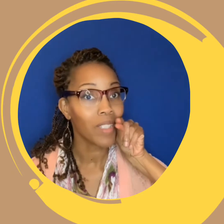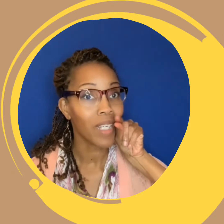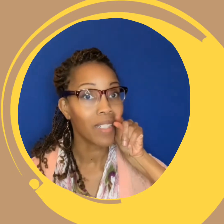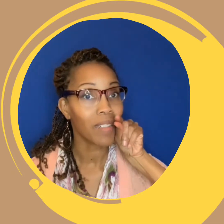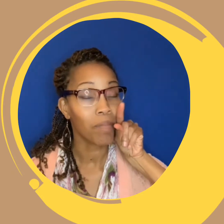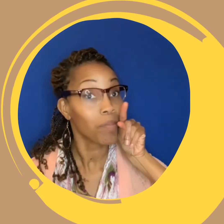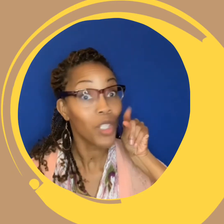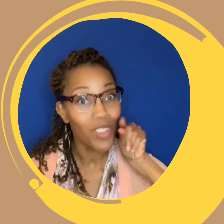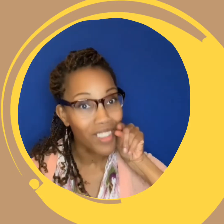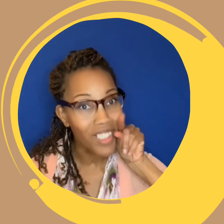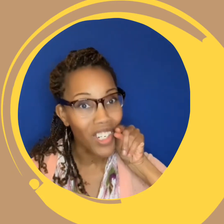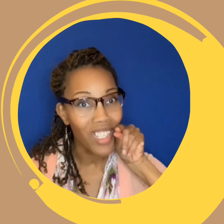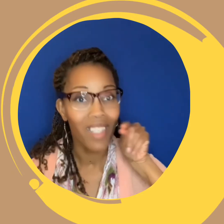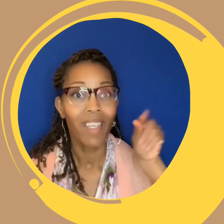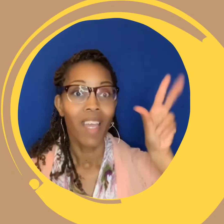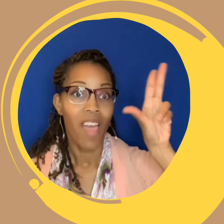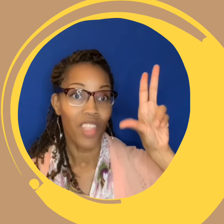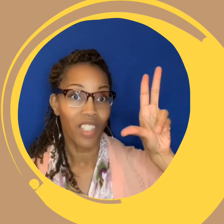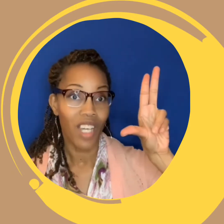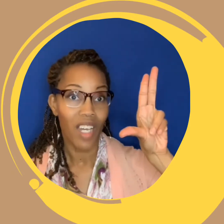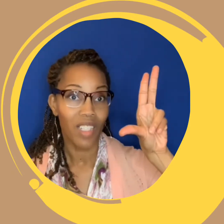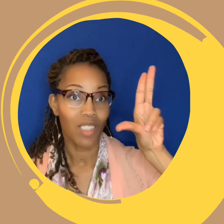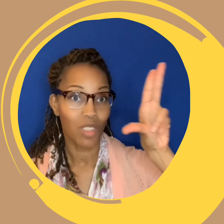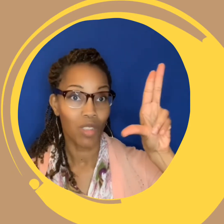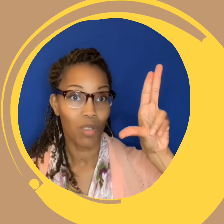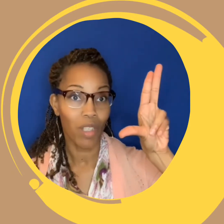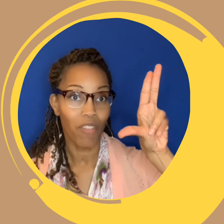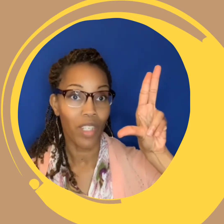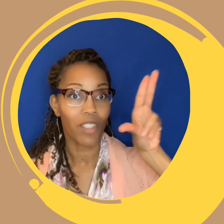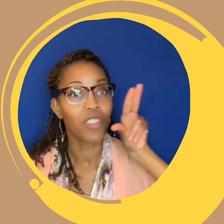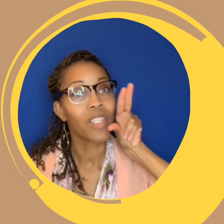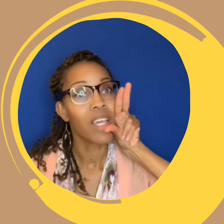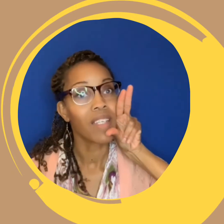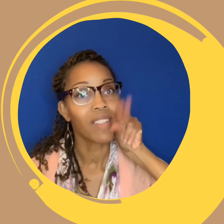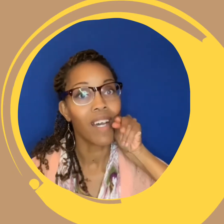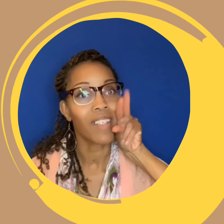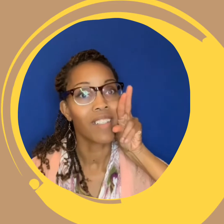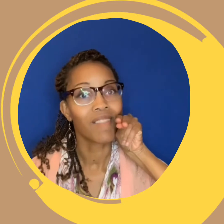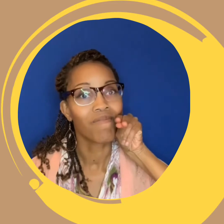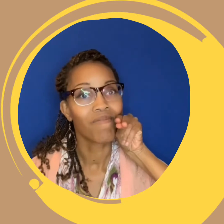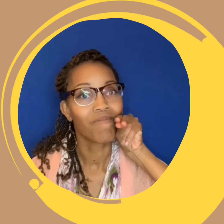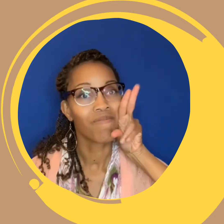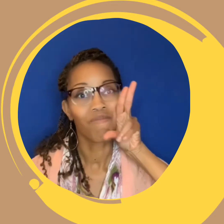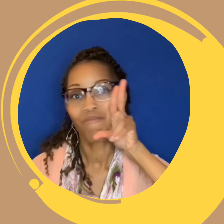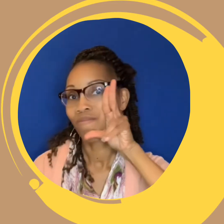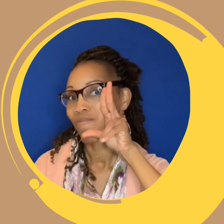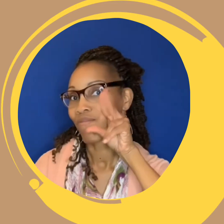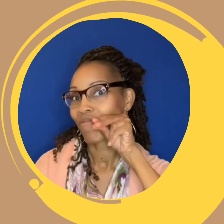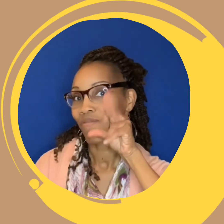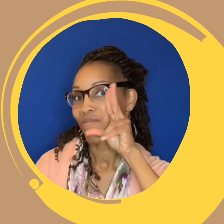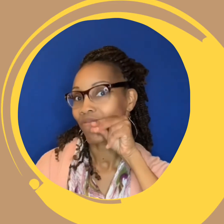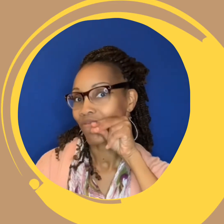Duck. Bird, sorry. And then duck is three fingers. Duck.